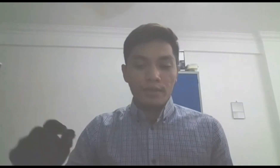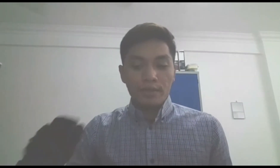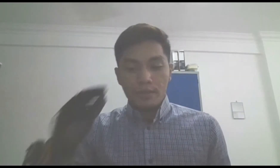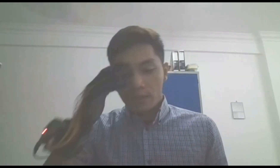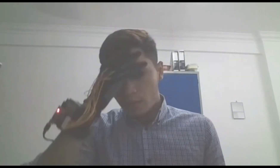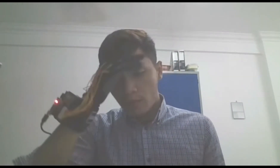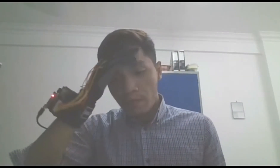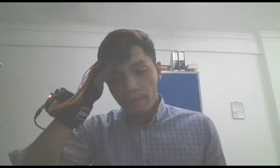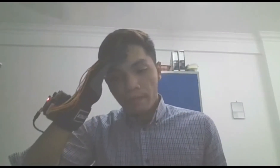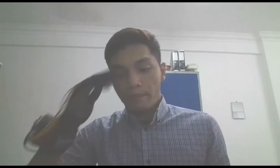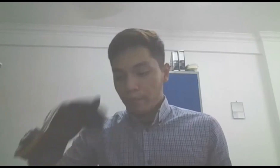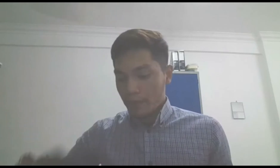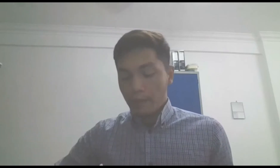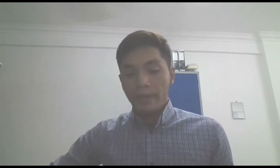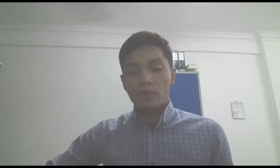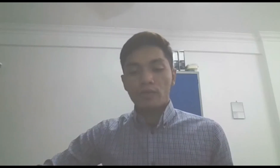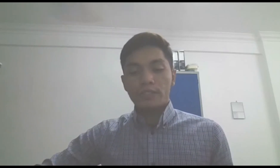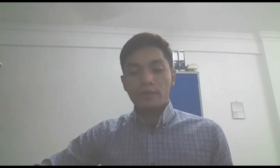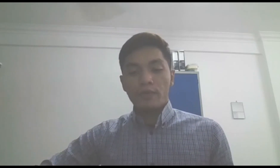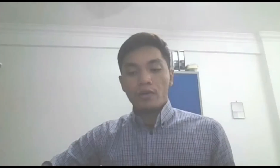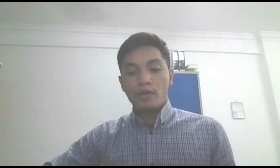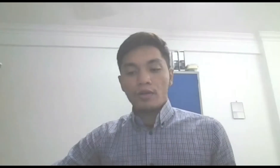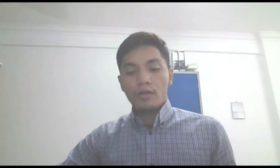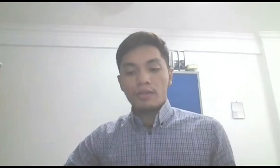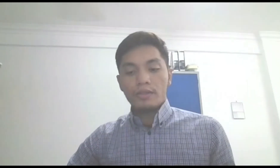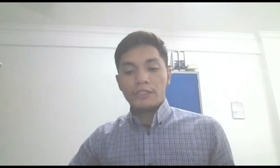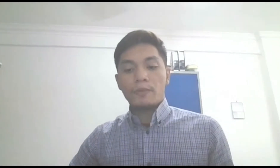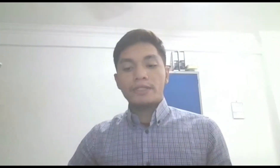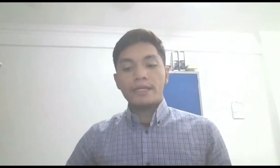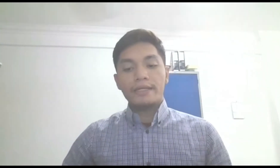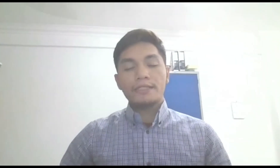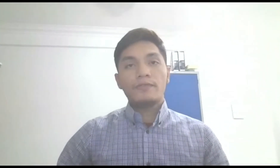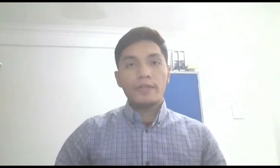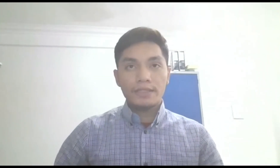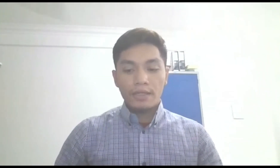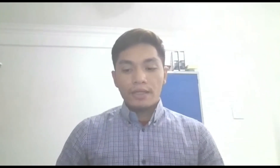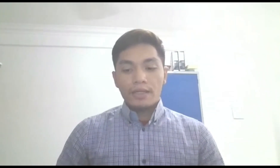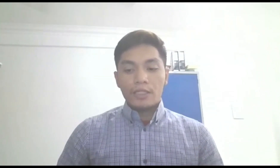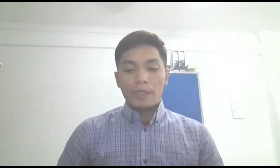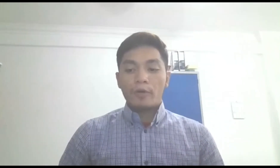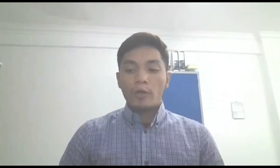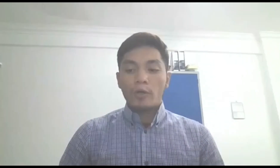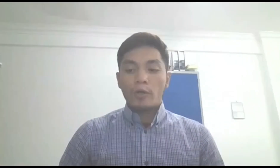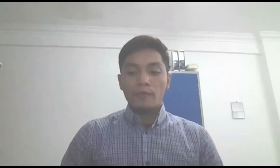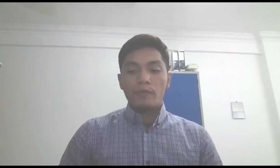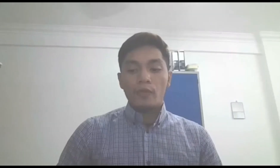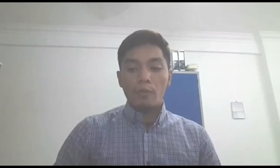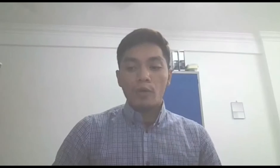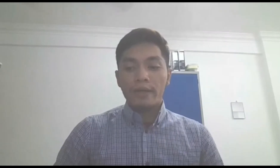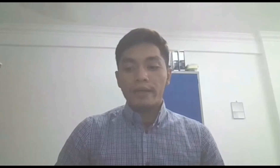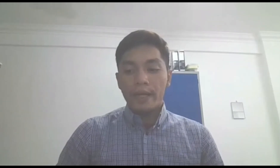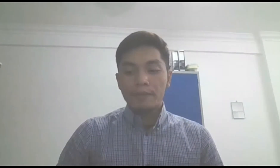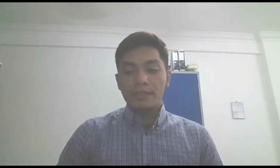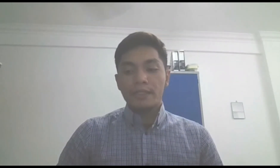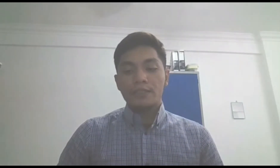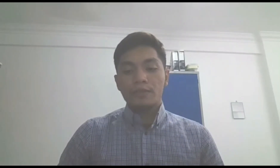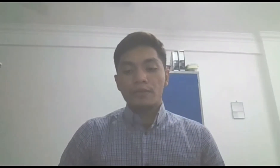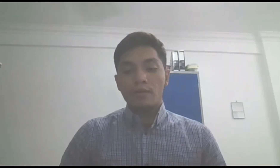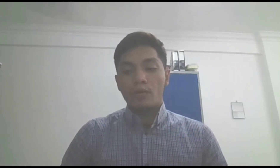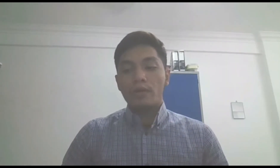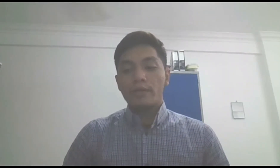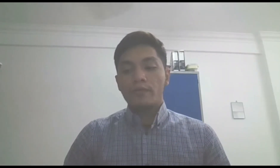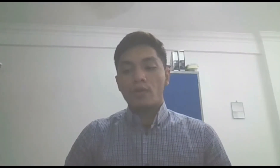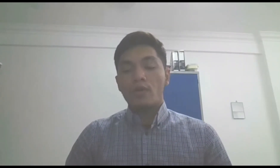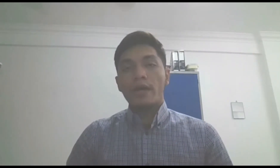Alright. So my conclusion for this project is, first, the problems for mobile apps